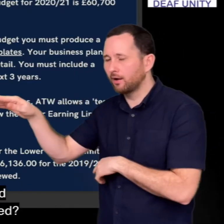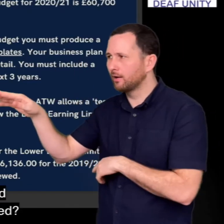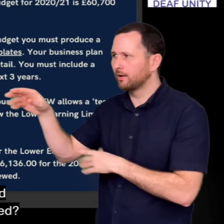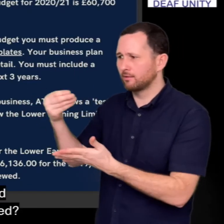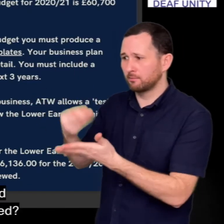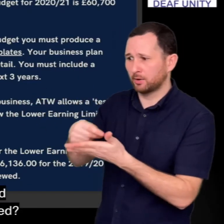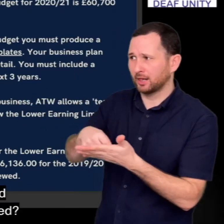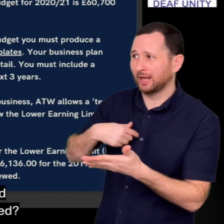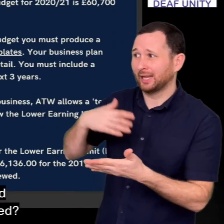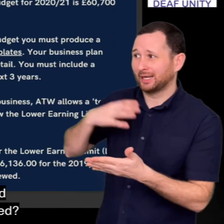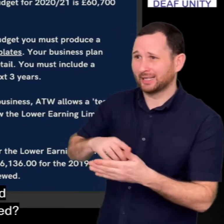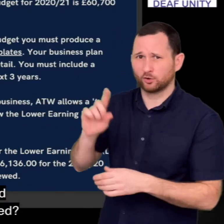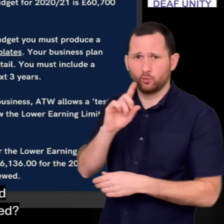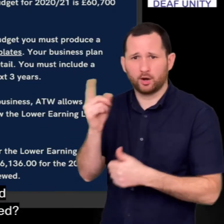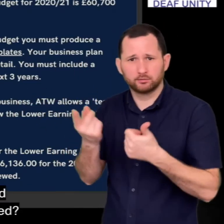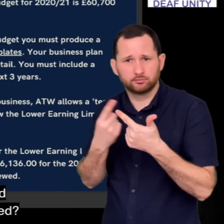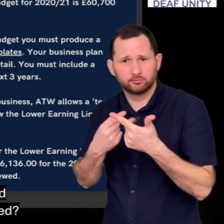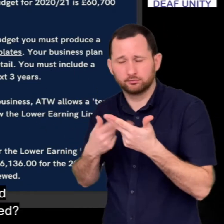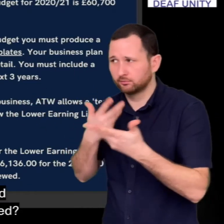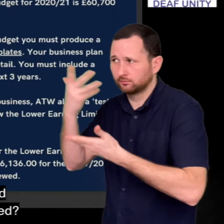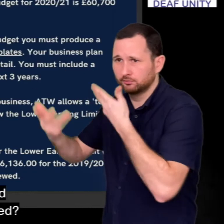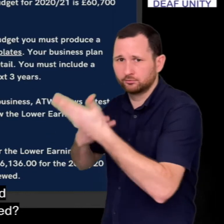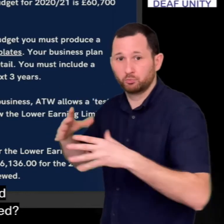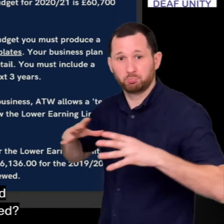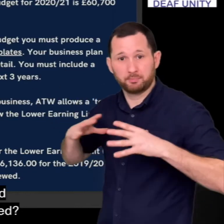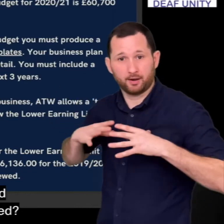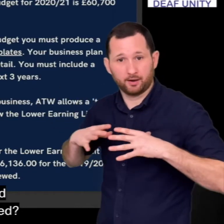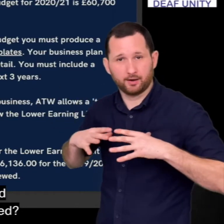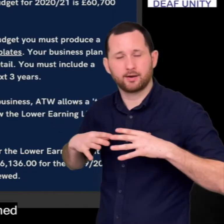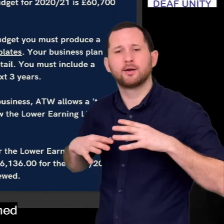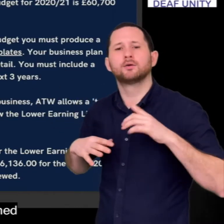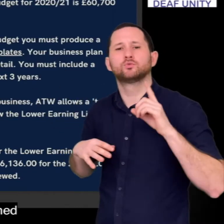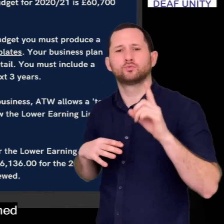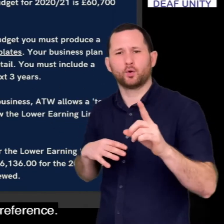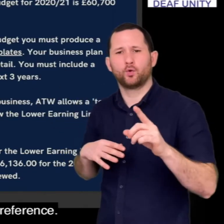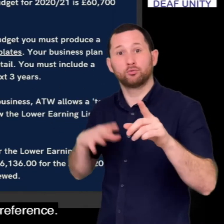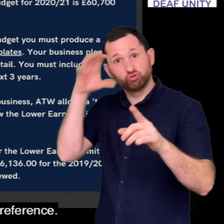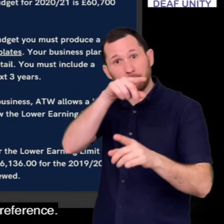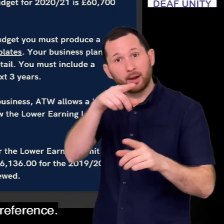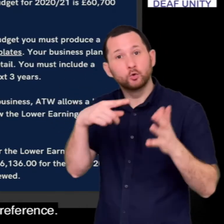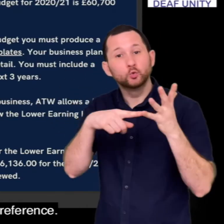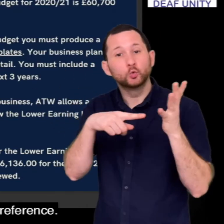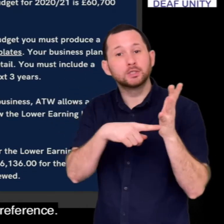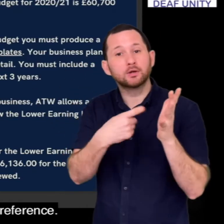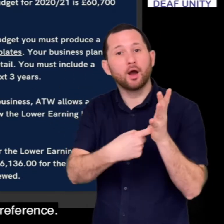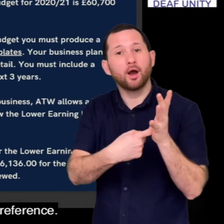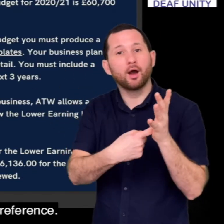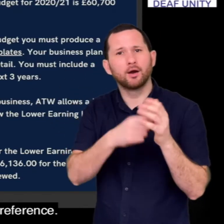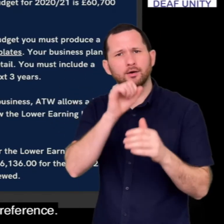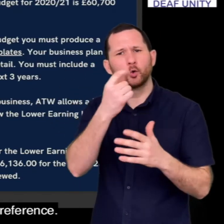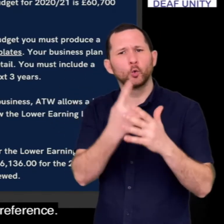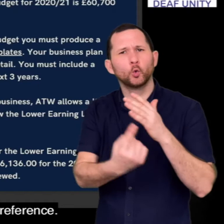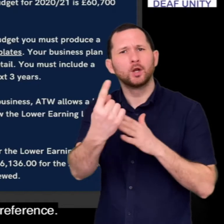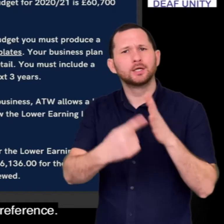Work self-employed budget, what do you need? As I've already mentioned, you need the UTR, unique